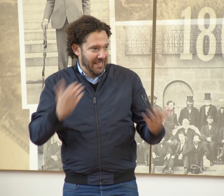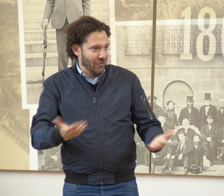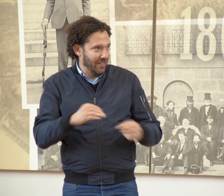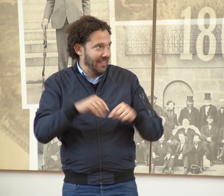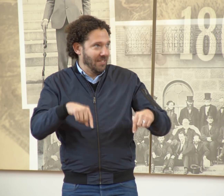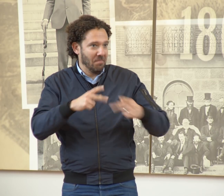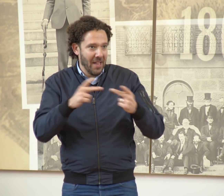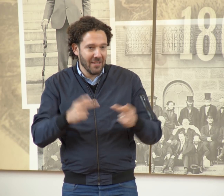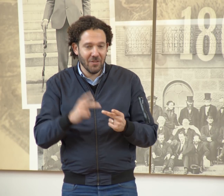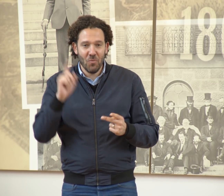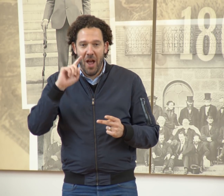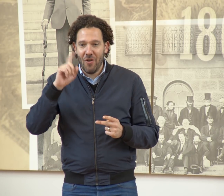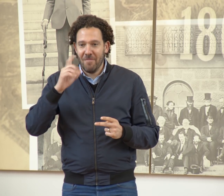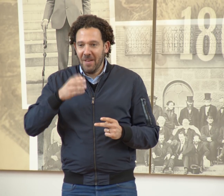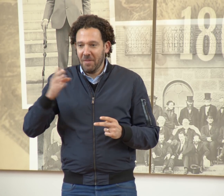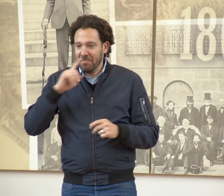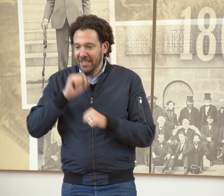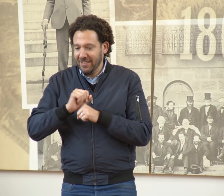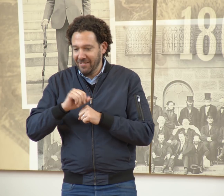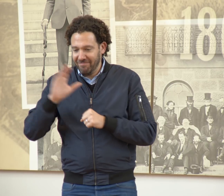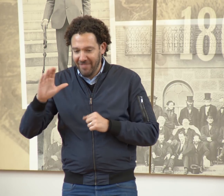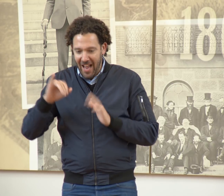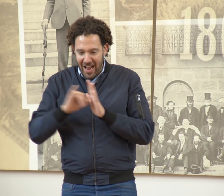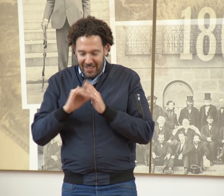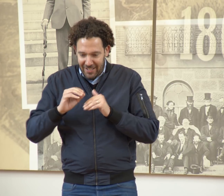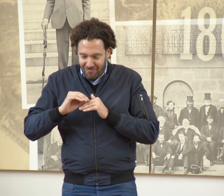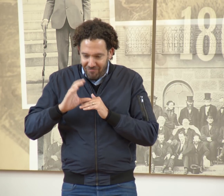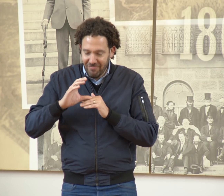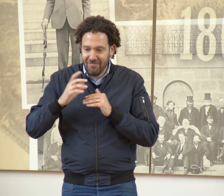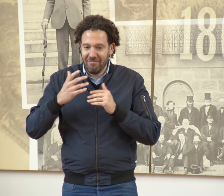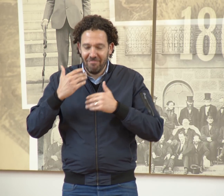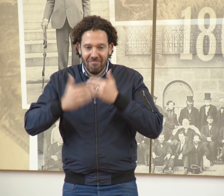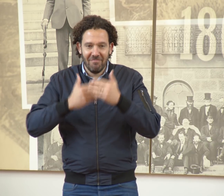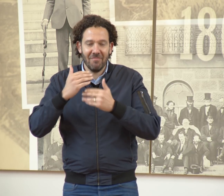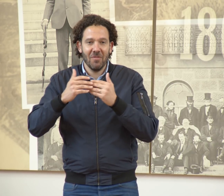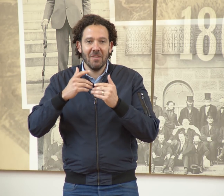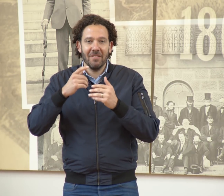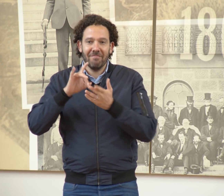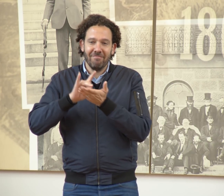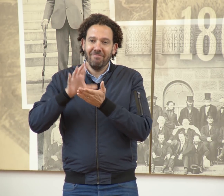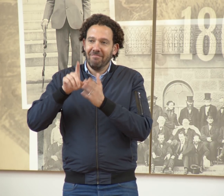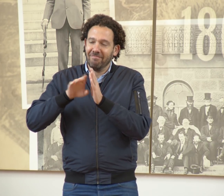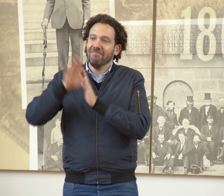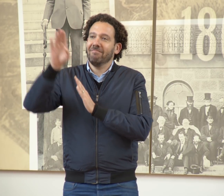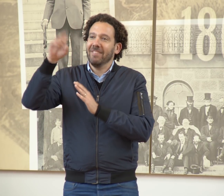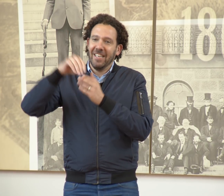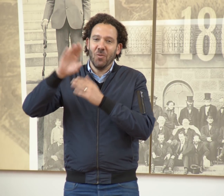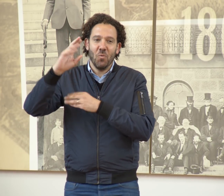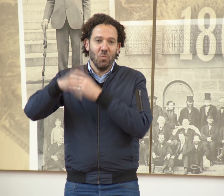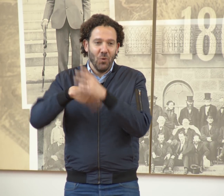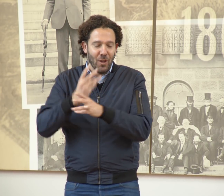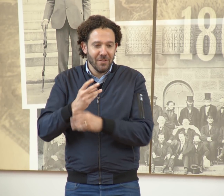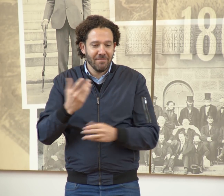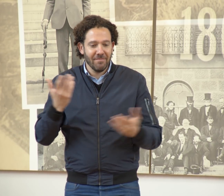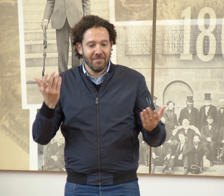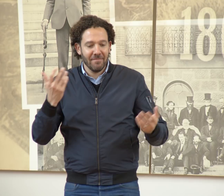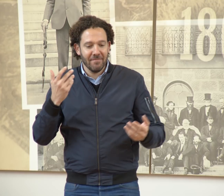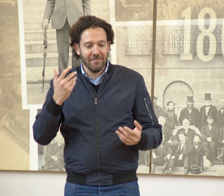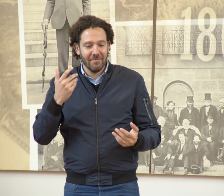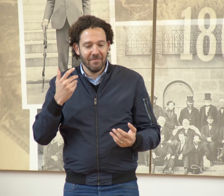honor and it's my honor and pleasure to be here in a place where Bernard Bragg's identity and legacy launched